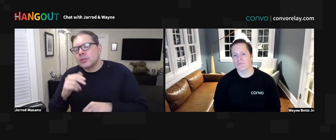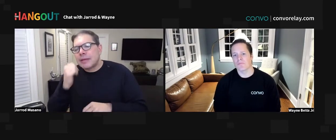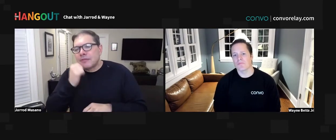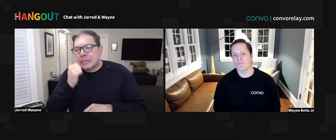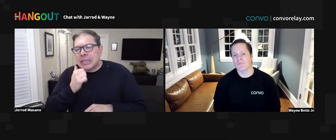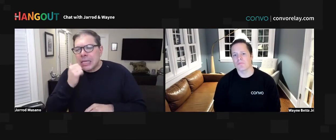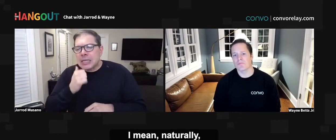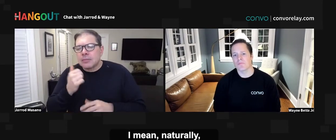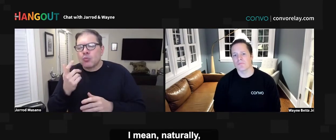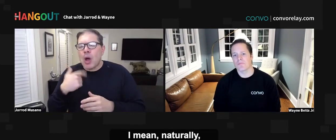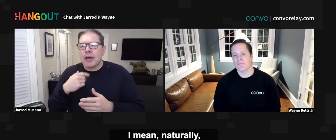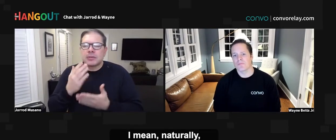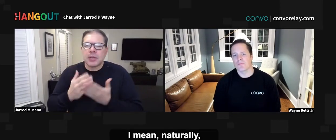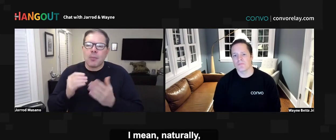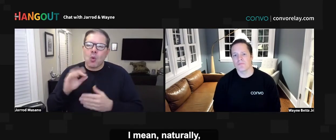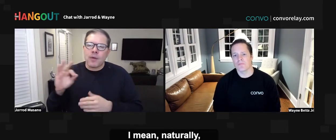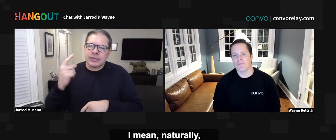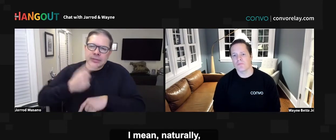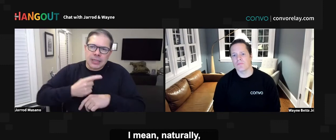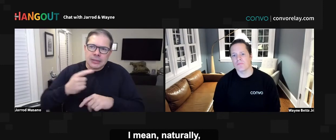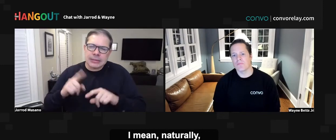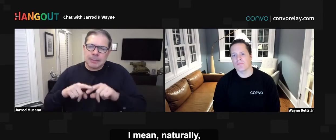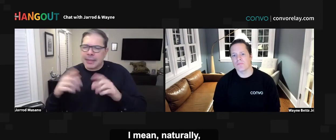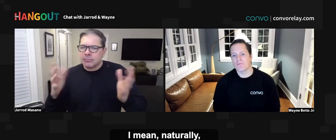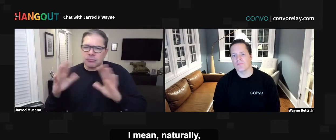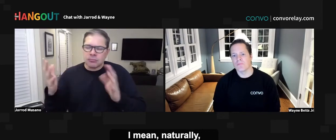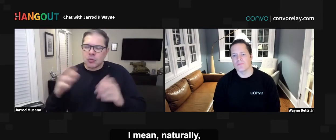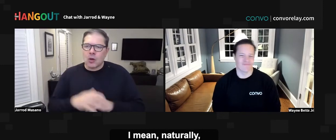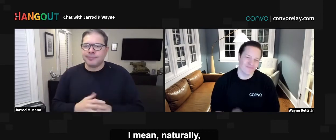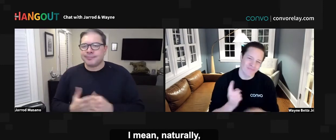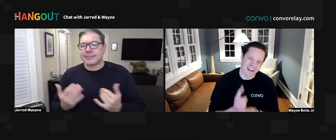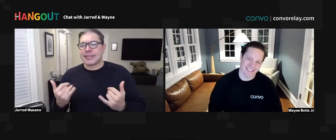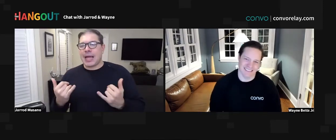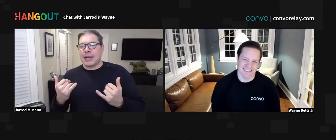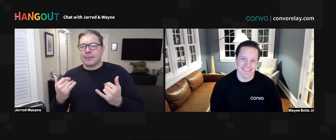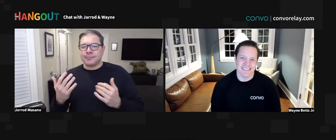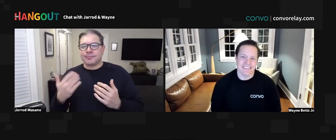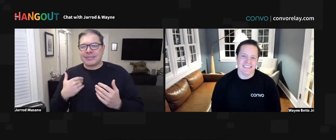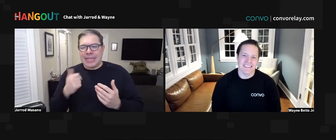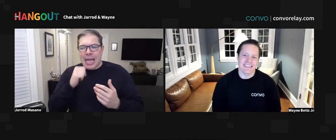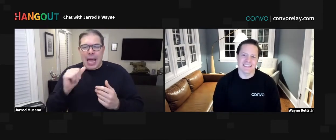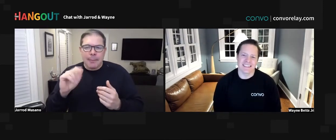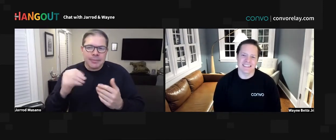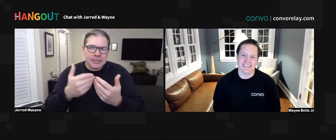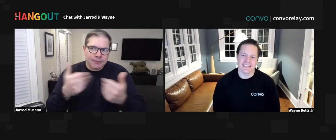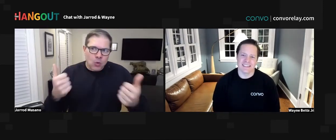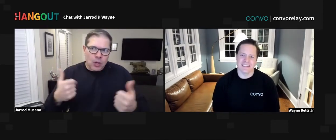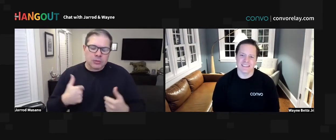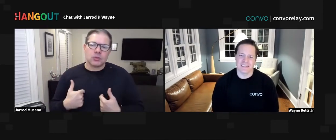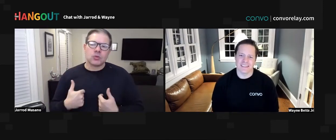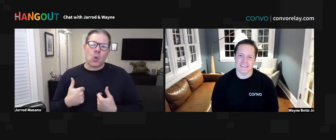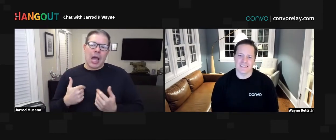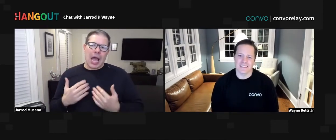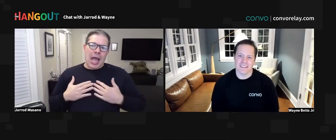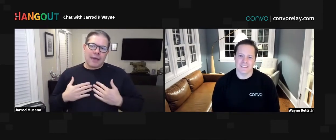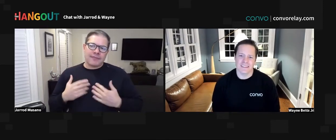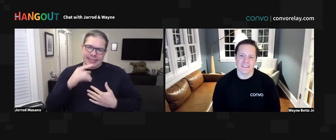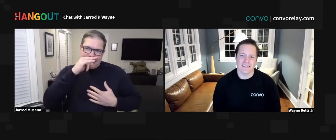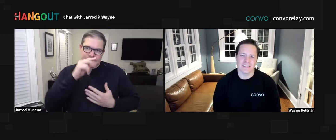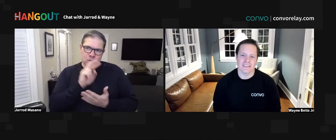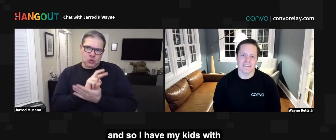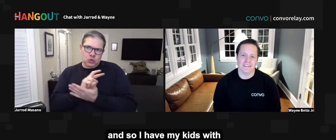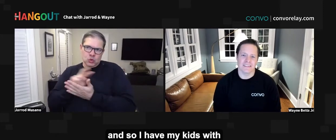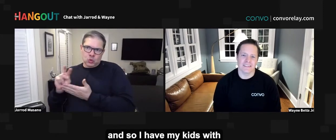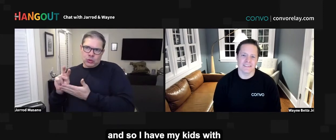meditate. Sometimes, naturally, you have some off days. It just depends. But right. I